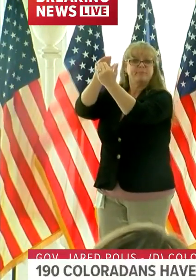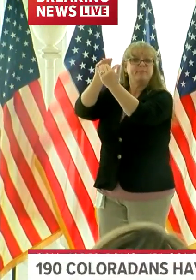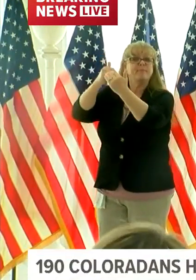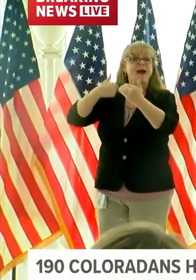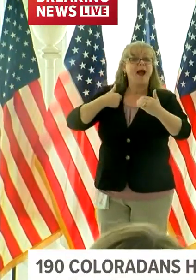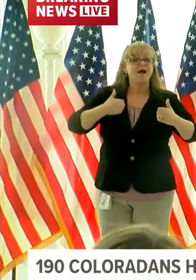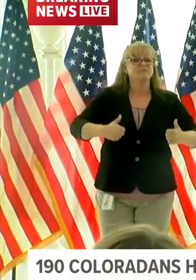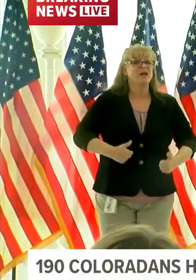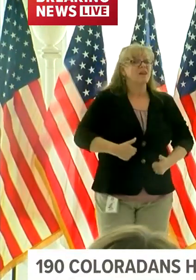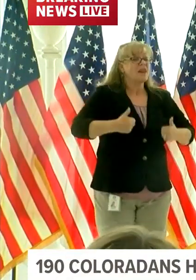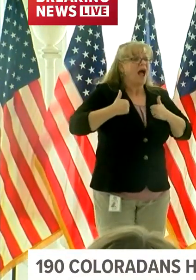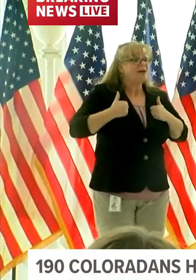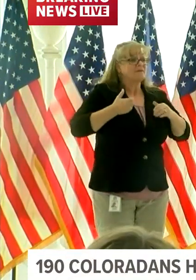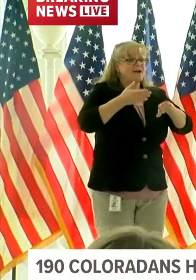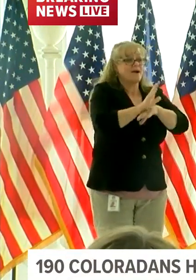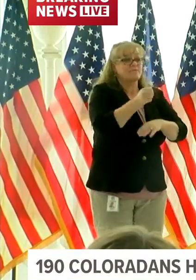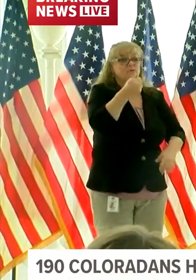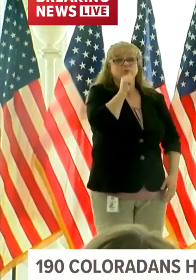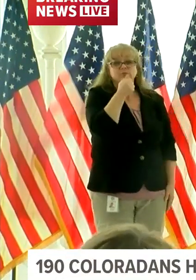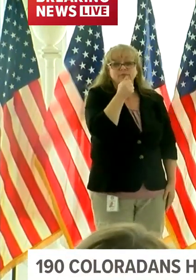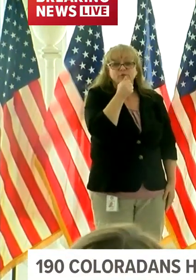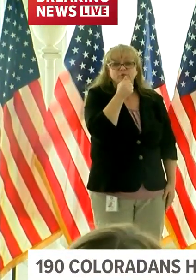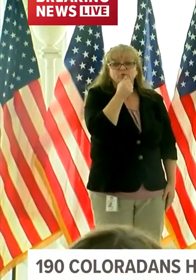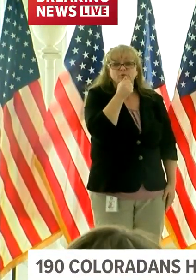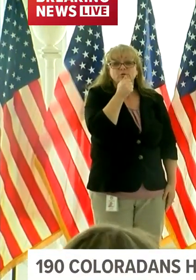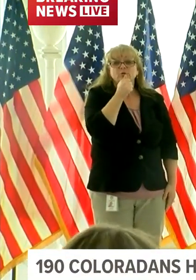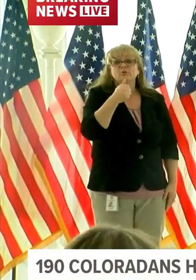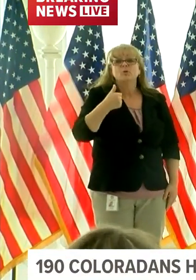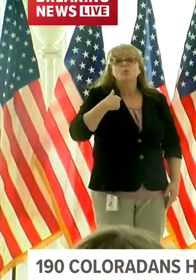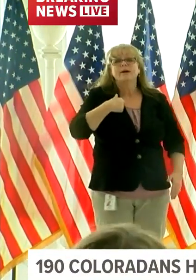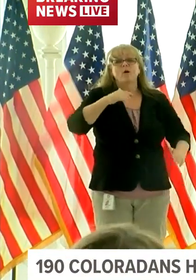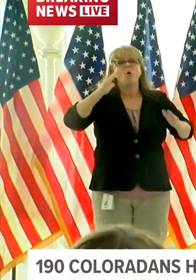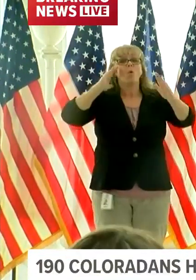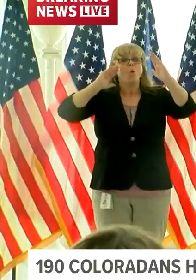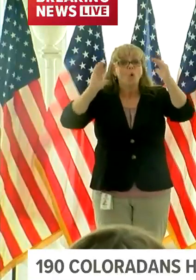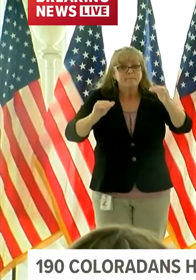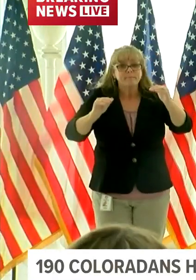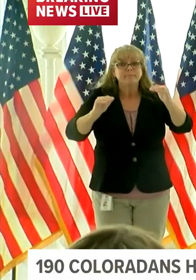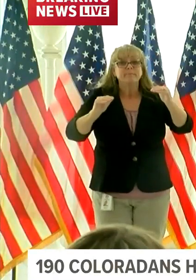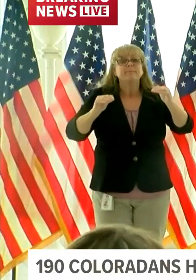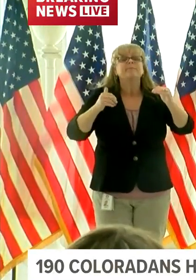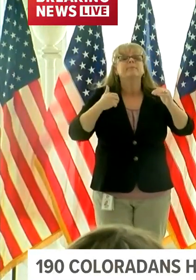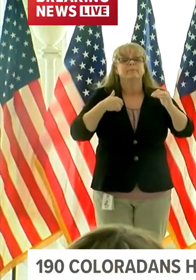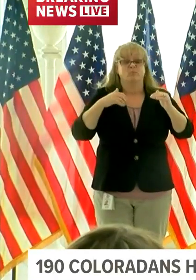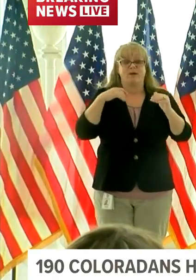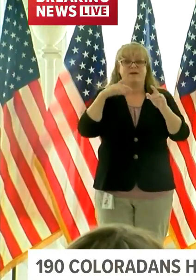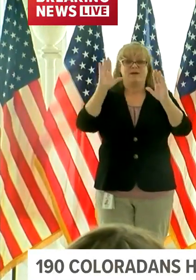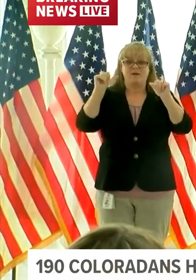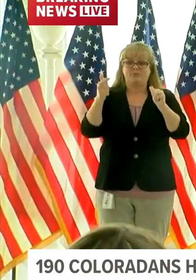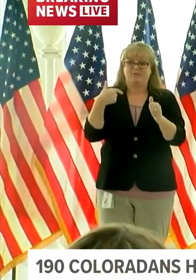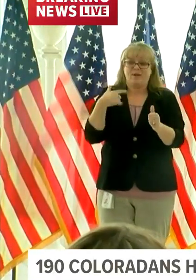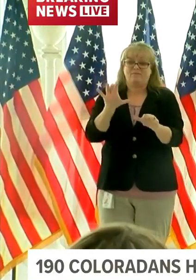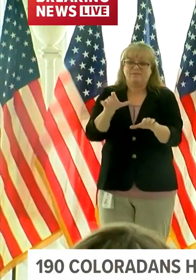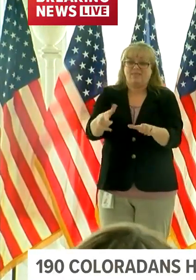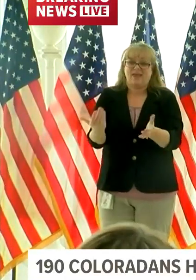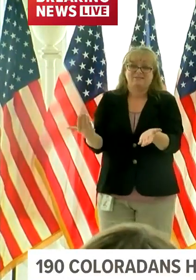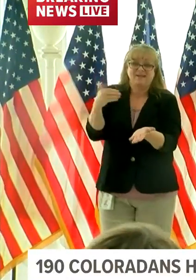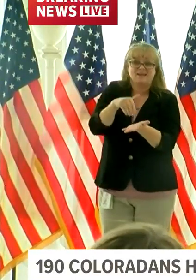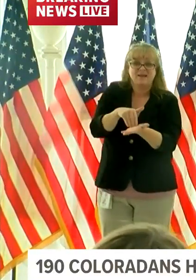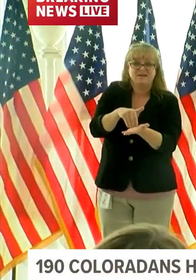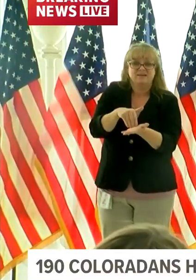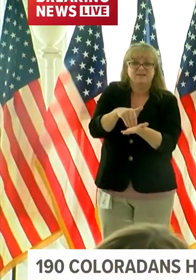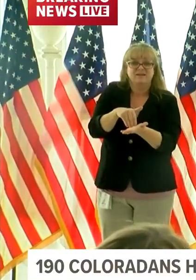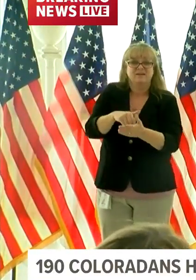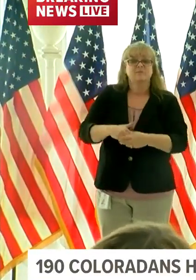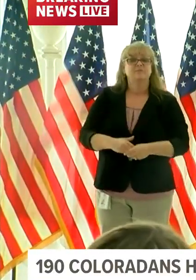a new hopeful day. And the Jewish tradition of Passover, which begins this very evening, is about liberation,